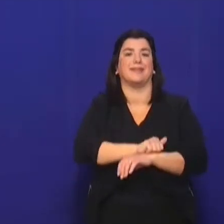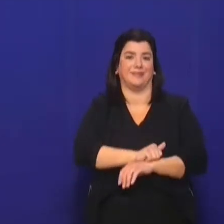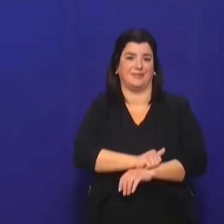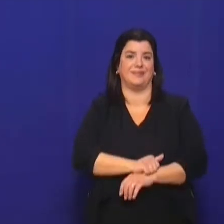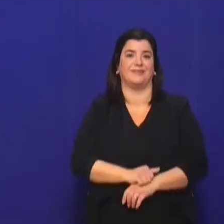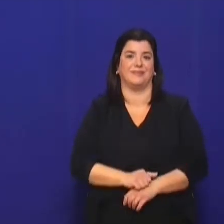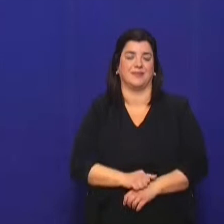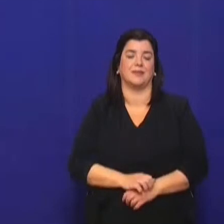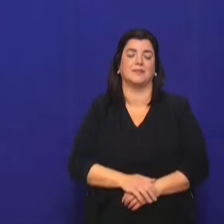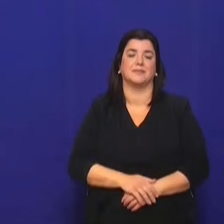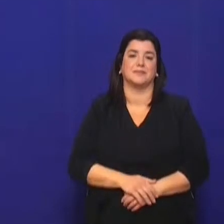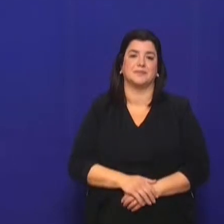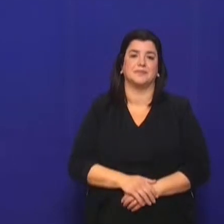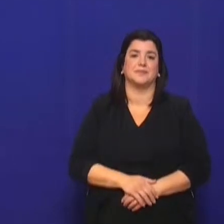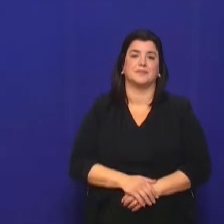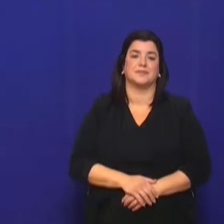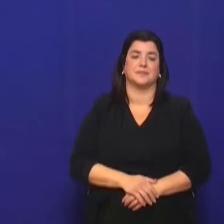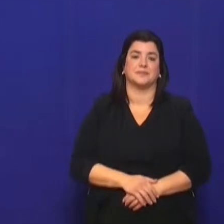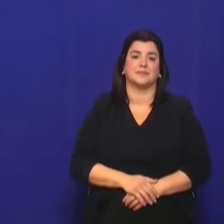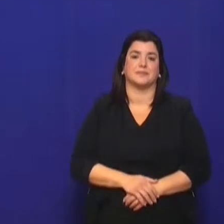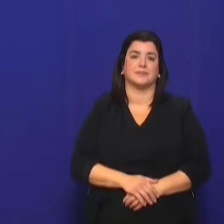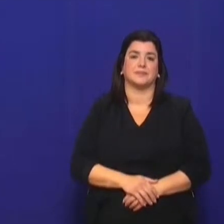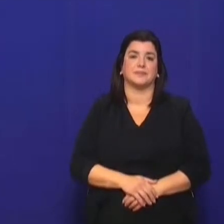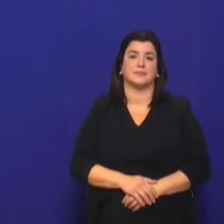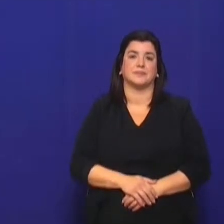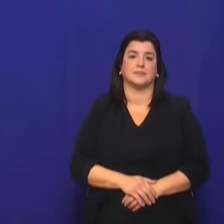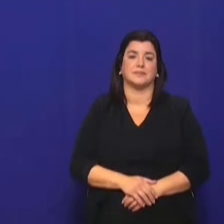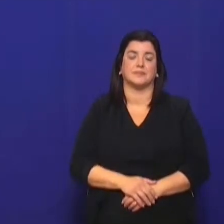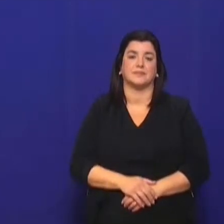tagħkom ħalli tiġu għat-testijiet f'wieħed mill-ħabs tagħna.